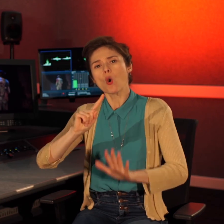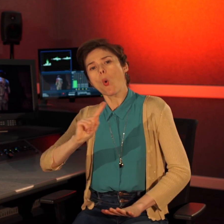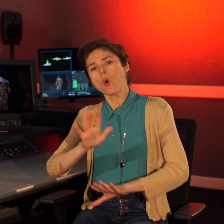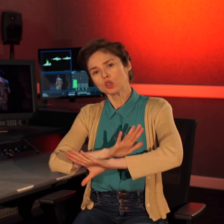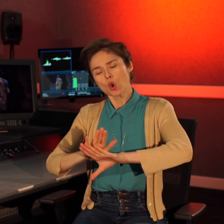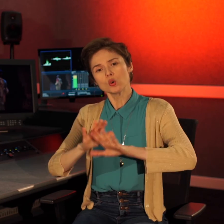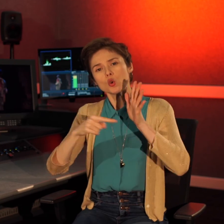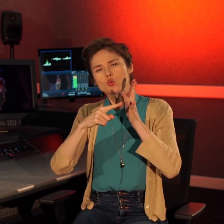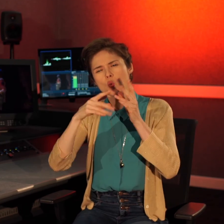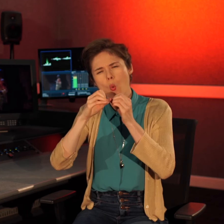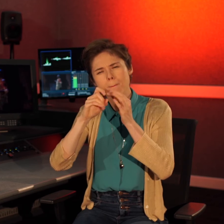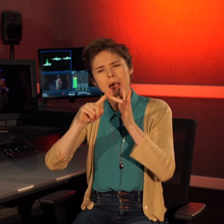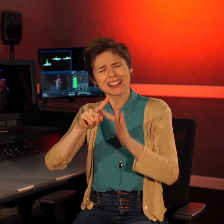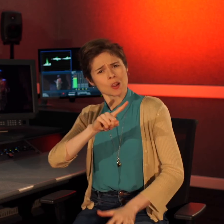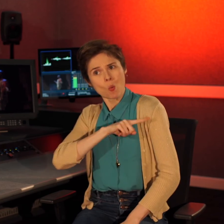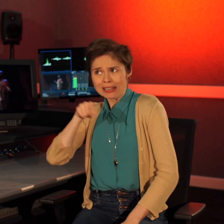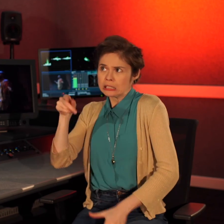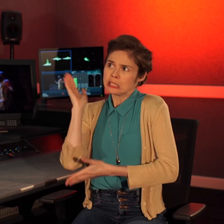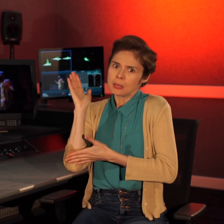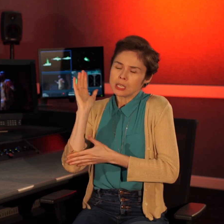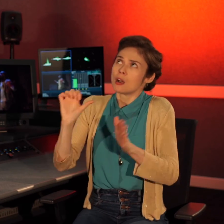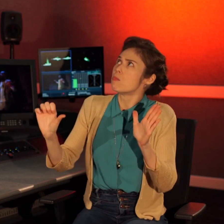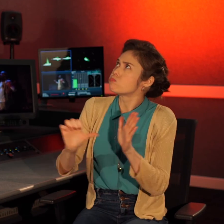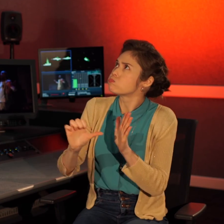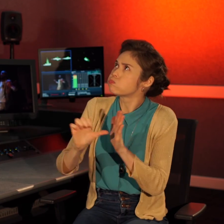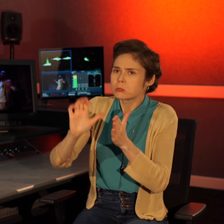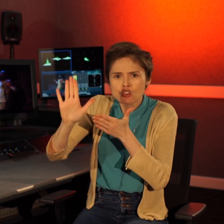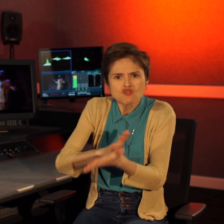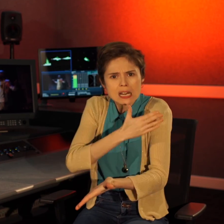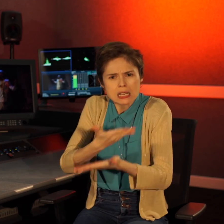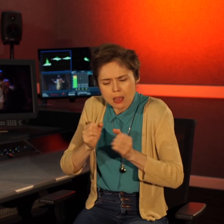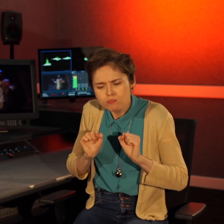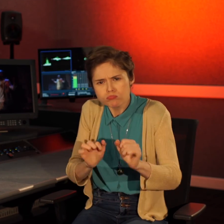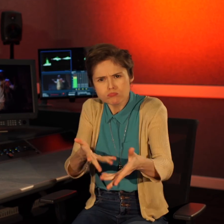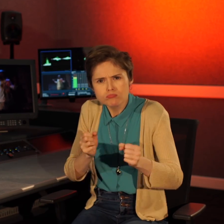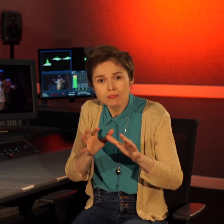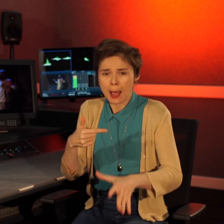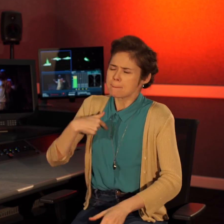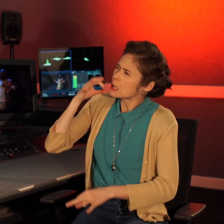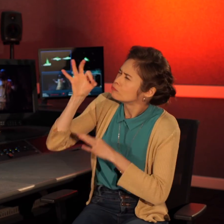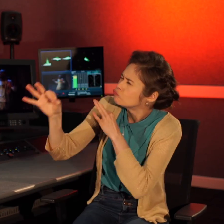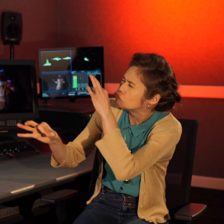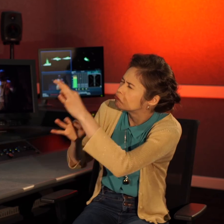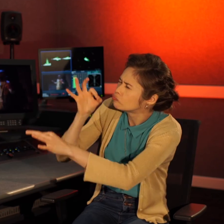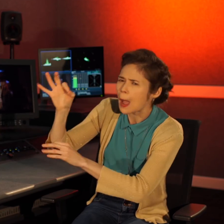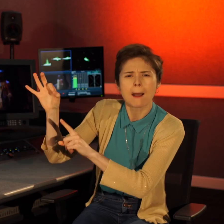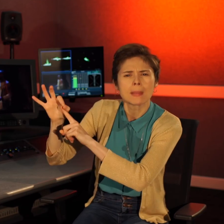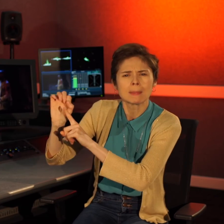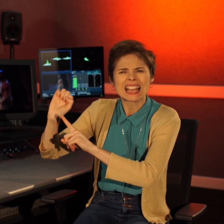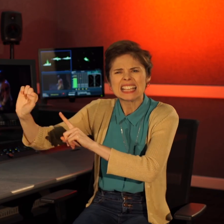meaning of the famous speech that begins with "to be or not to be." Now, this speech is very tricky to interpret